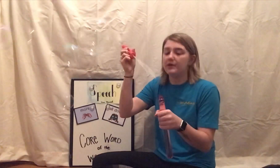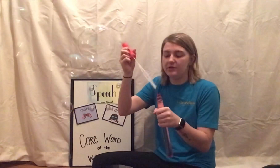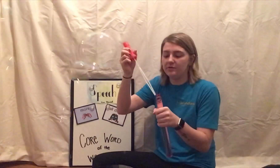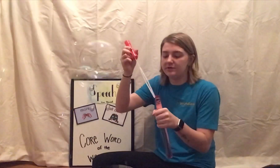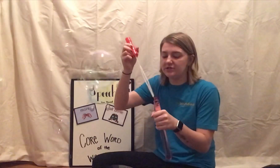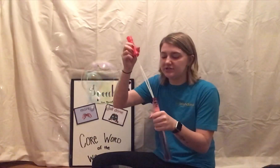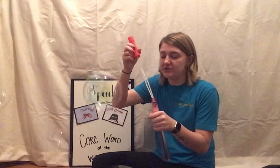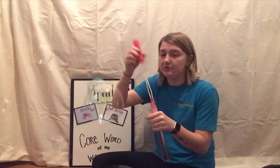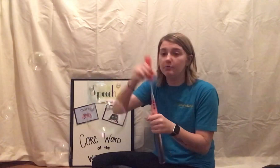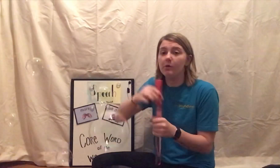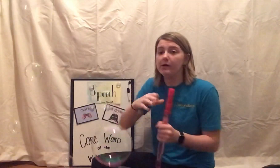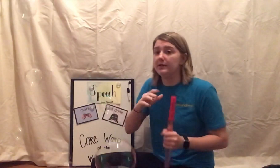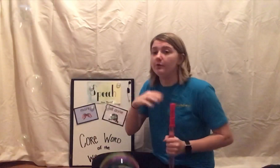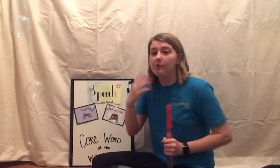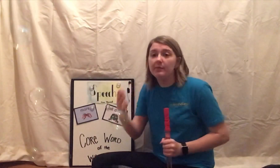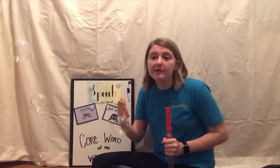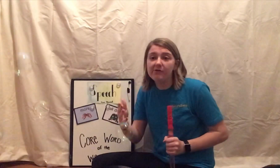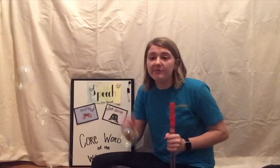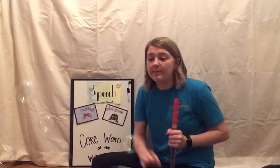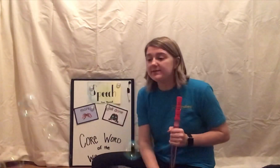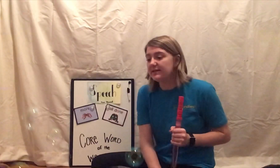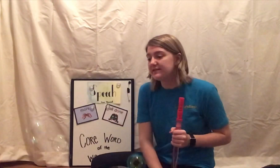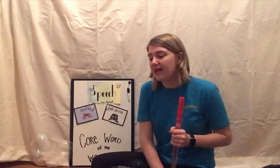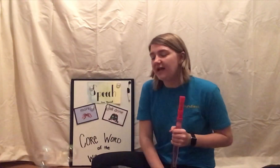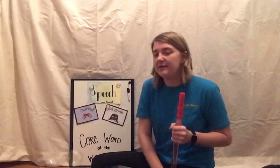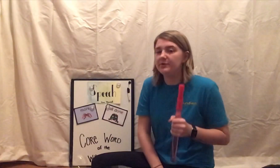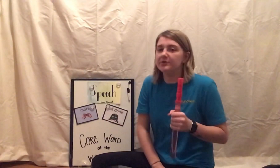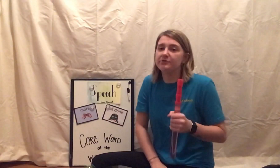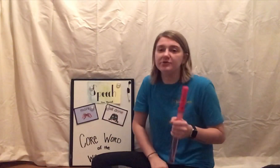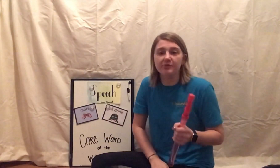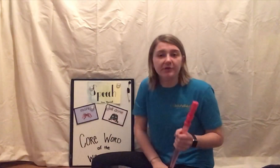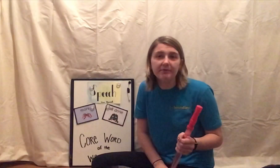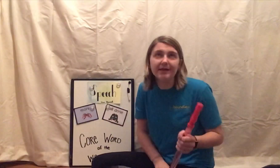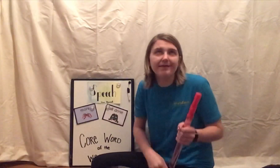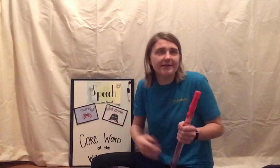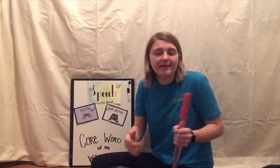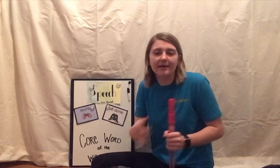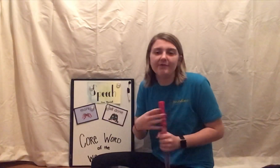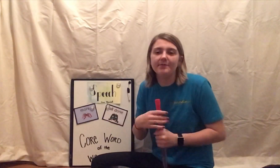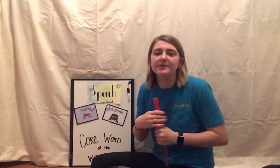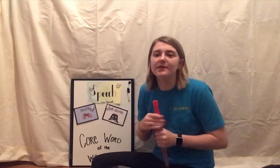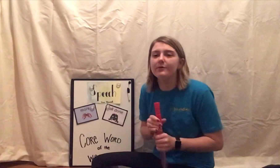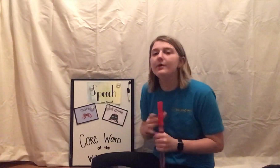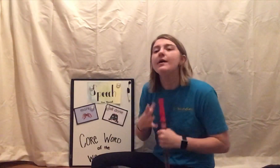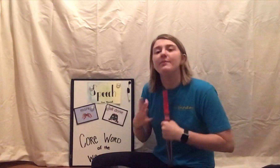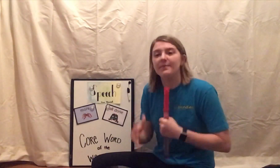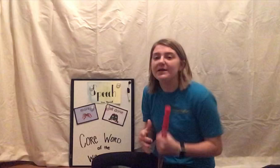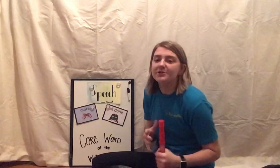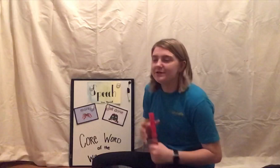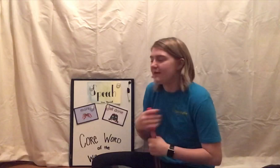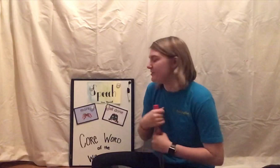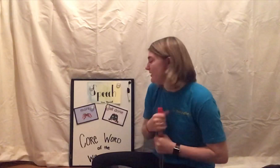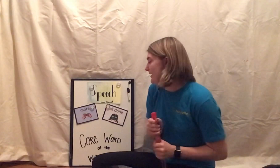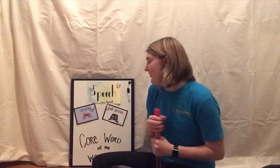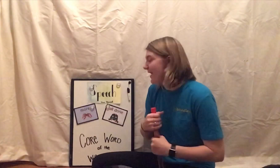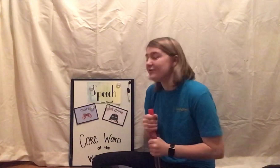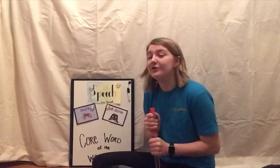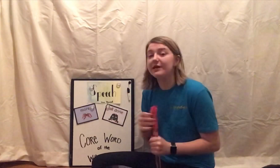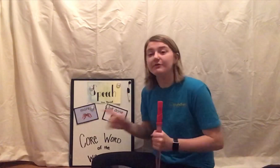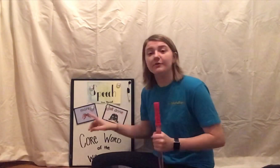You can just do, you know, one blow of bubbles at a time. You could do two or three. That's kind of up to you. But make sure that you're, you know, having your kid request